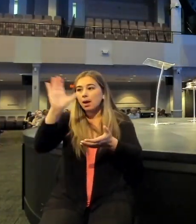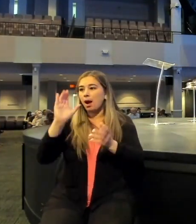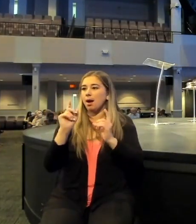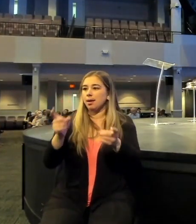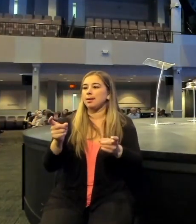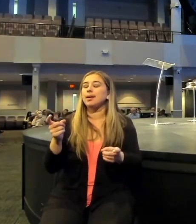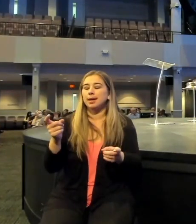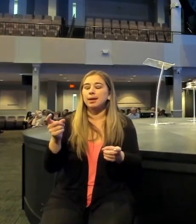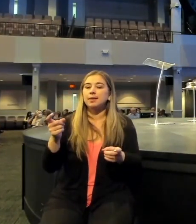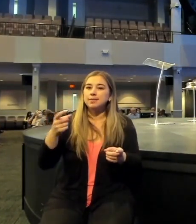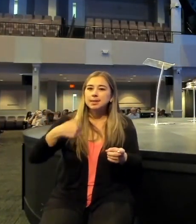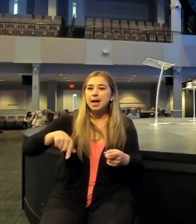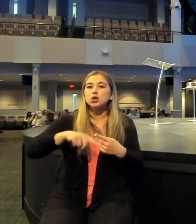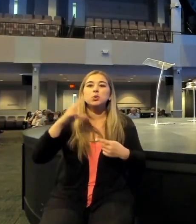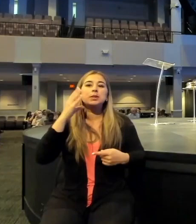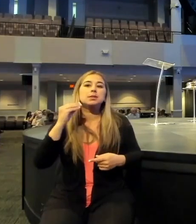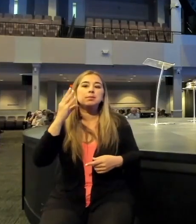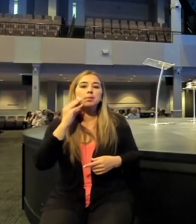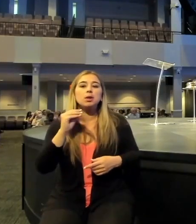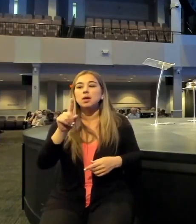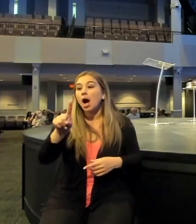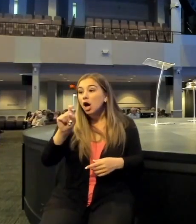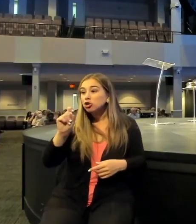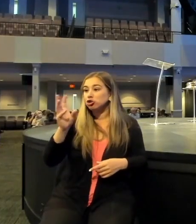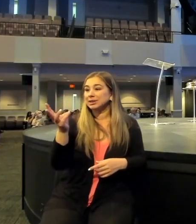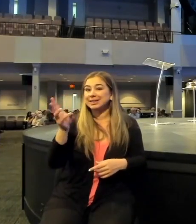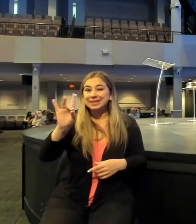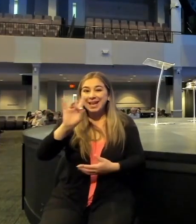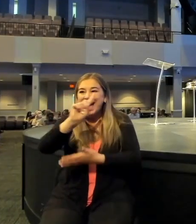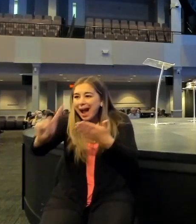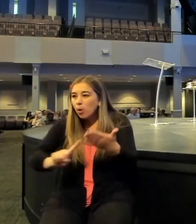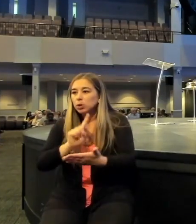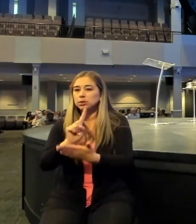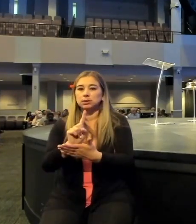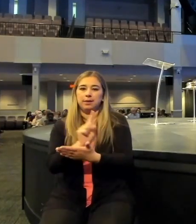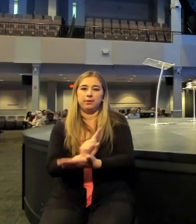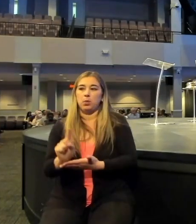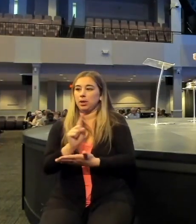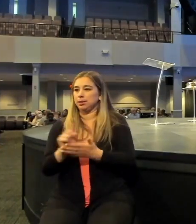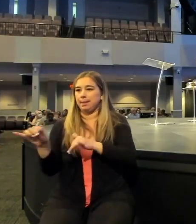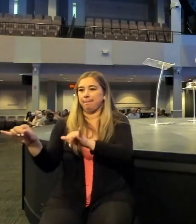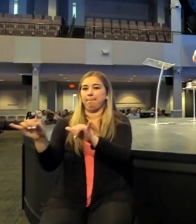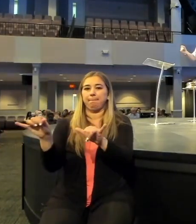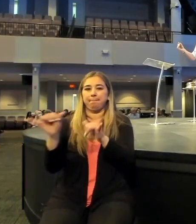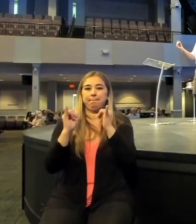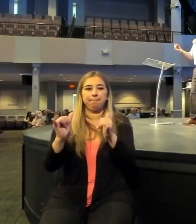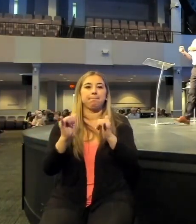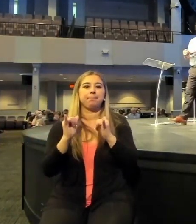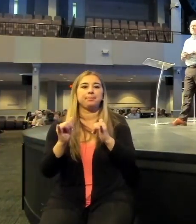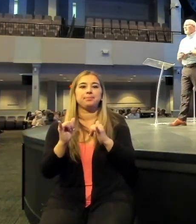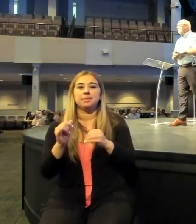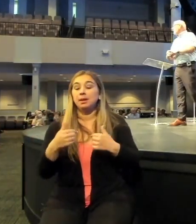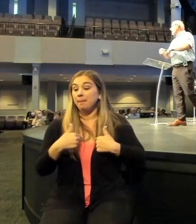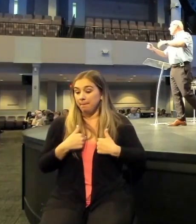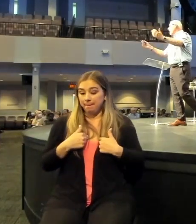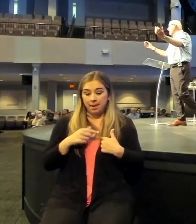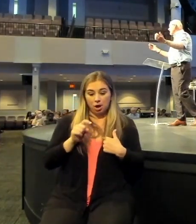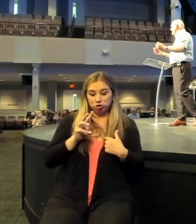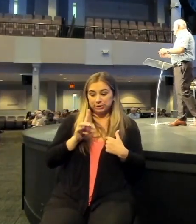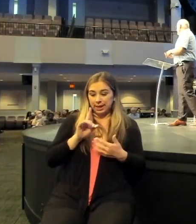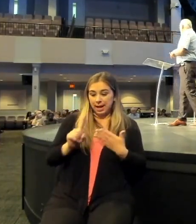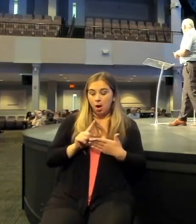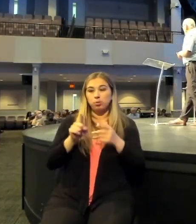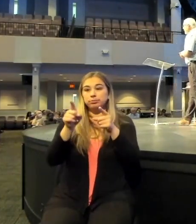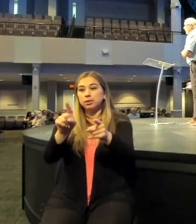allows us to experience 168 hours. Same for you, same for